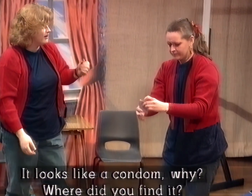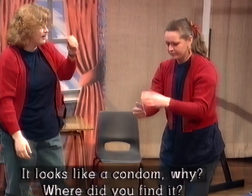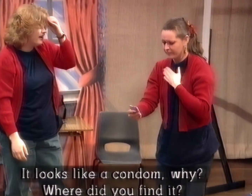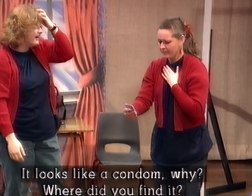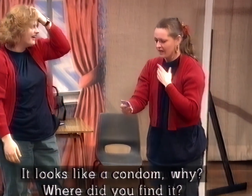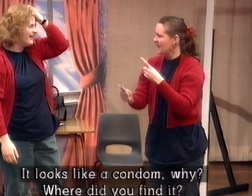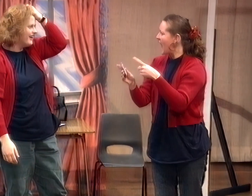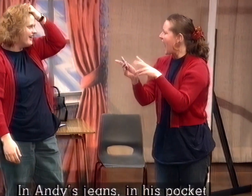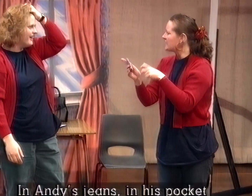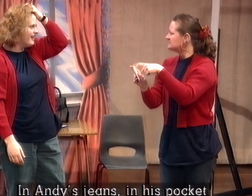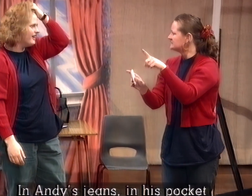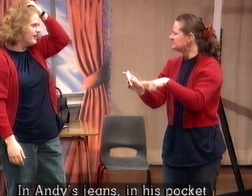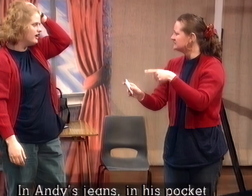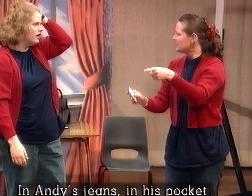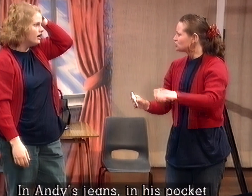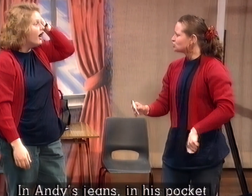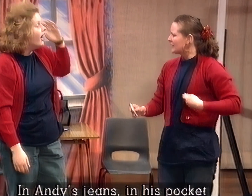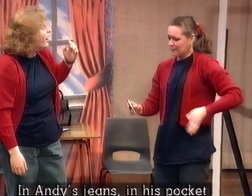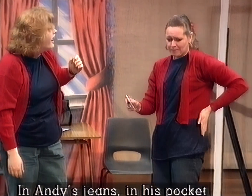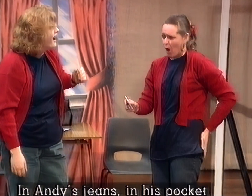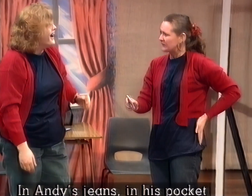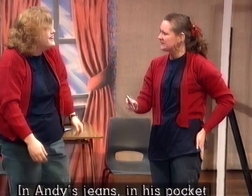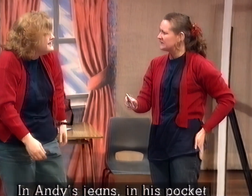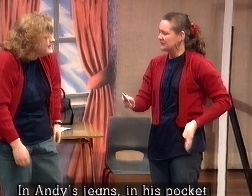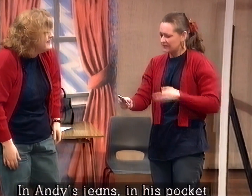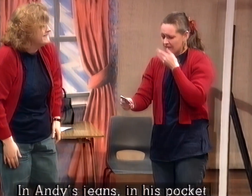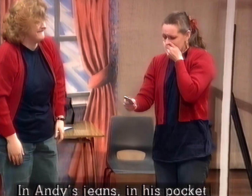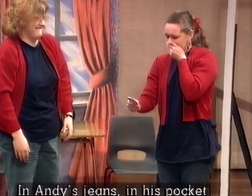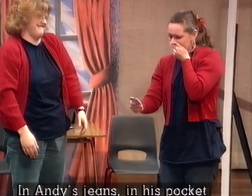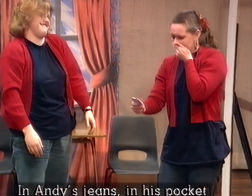it? In Andy's jeans, in his pocket.